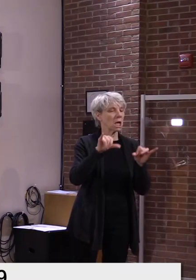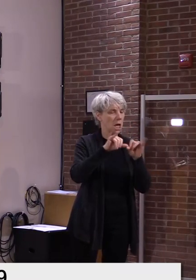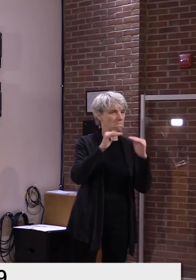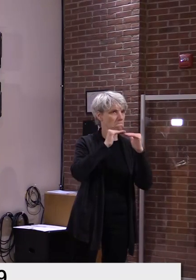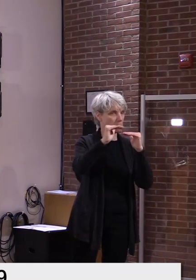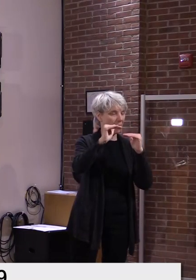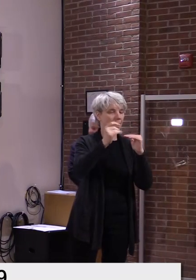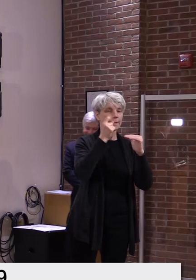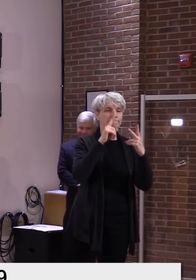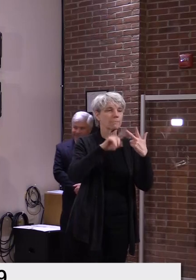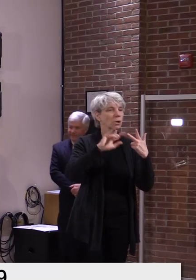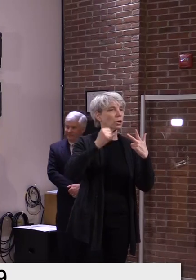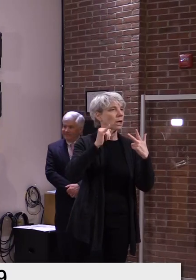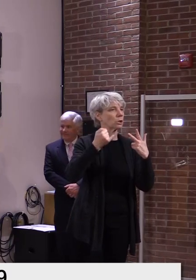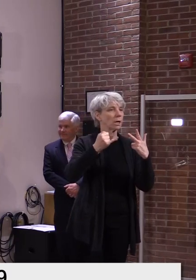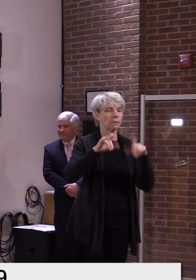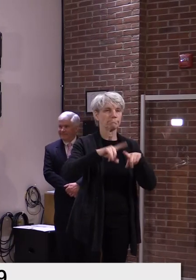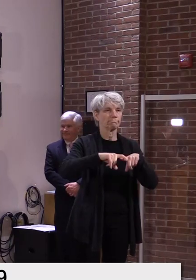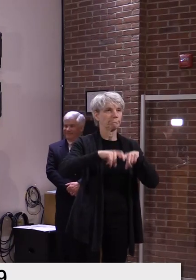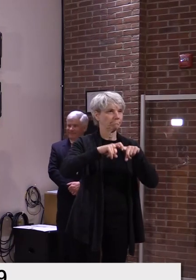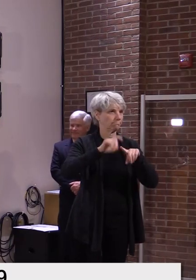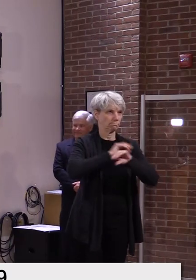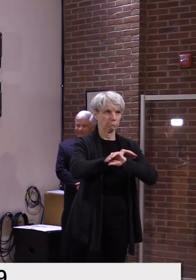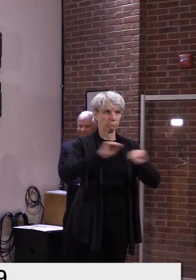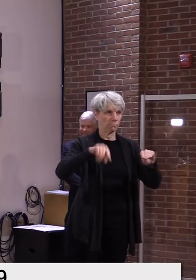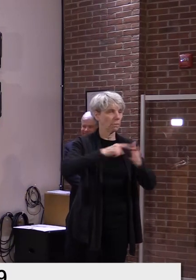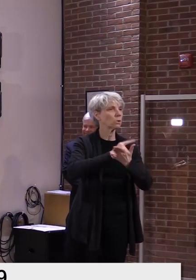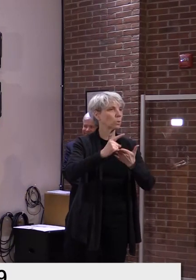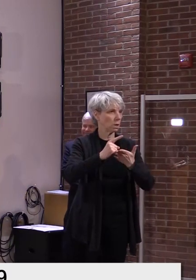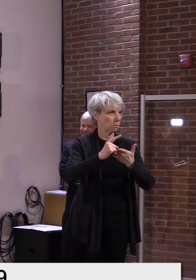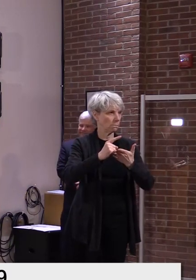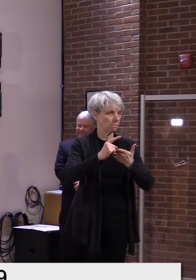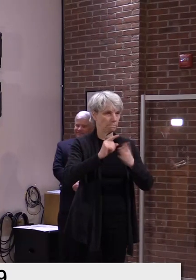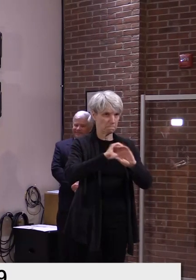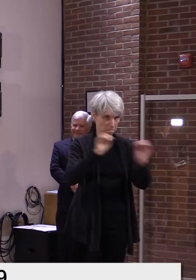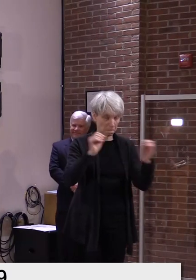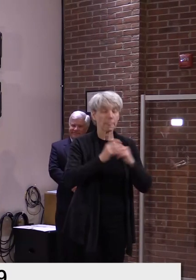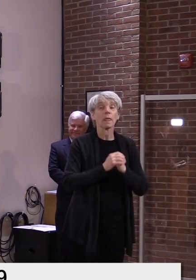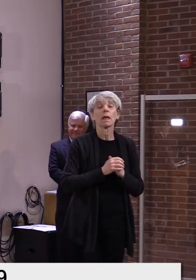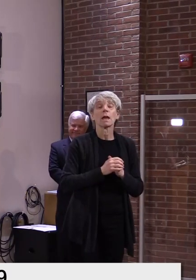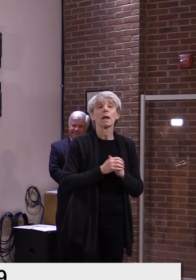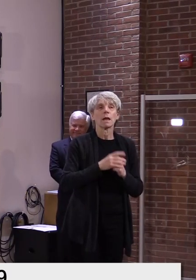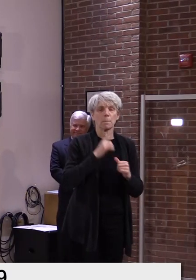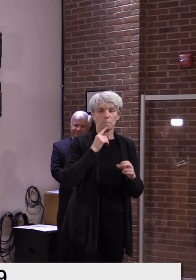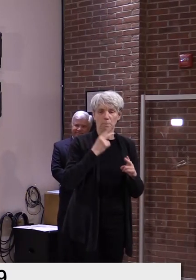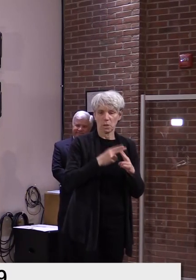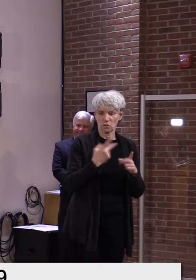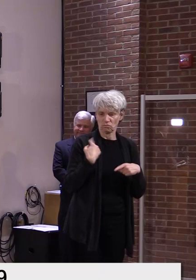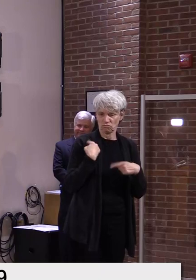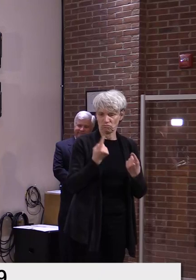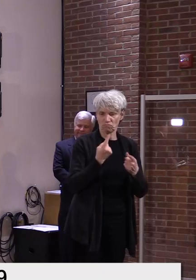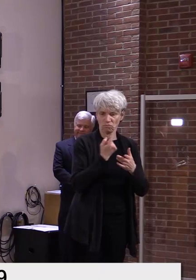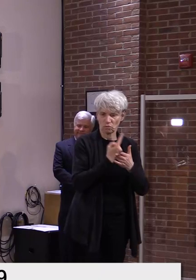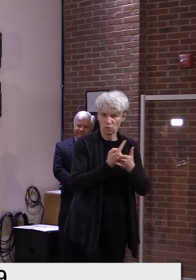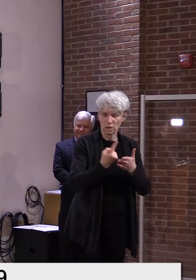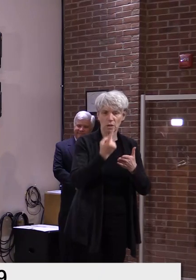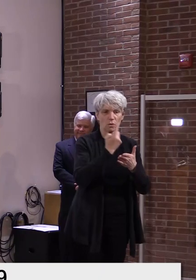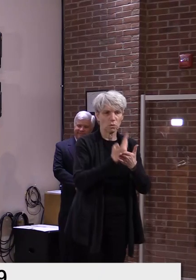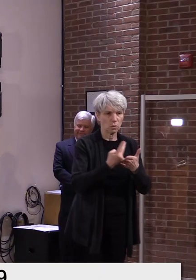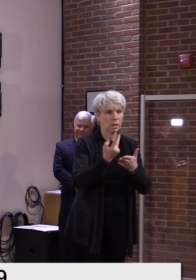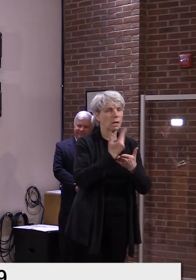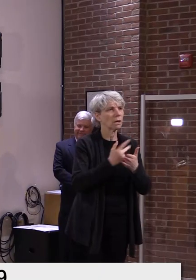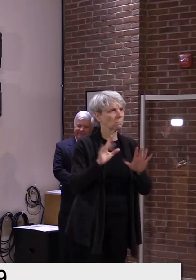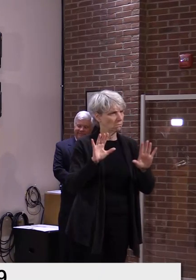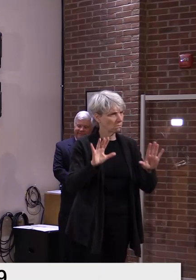J&J doses this weekend or this week. As I've said over the last few weeks, we can and